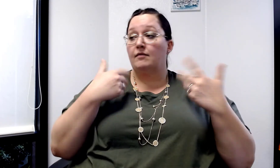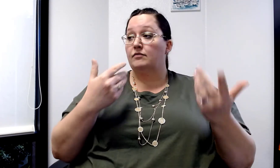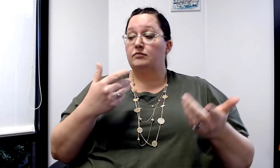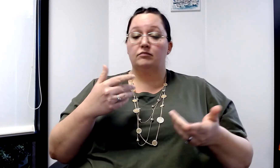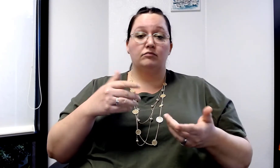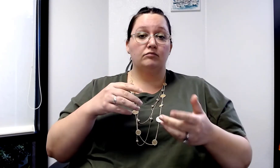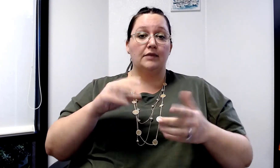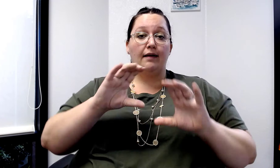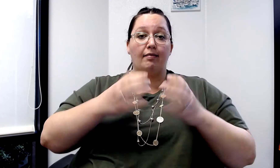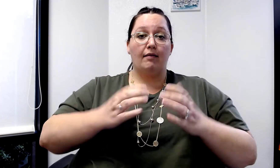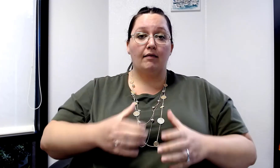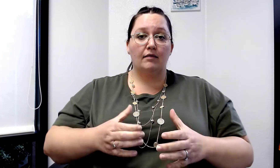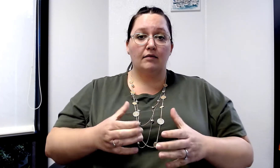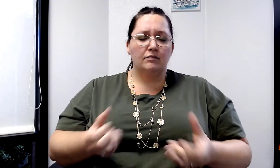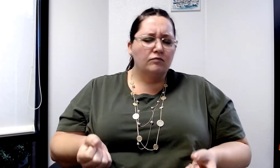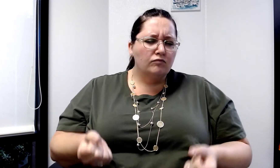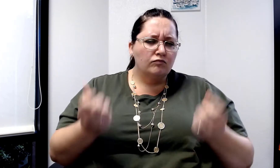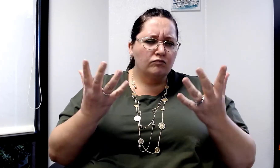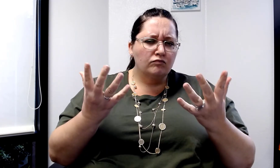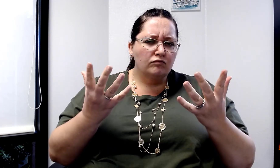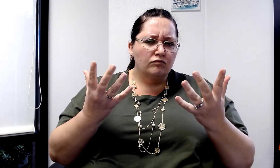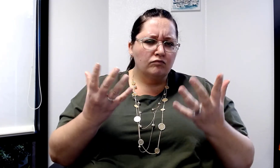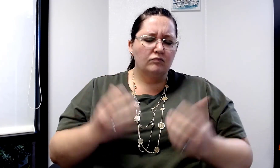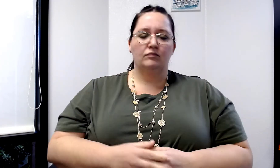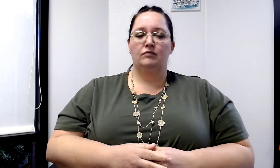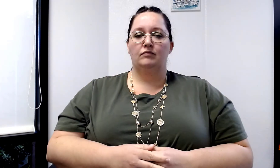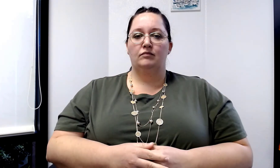You have classes, how many?